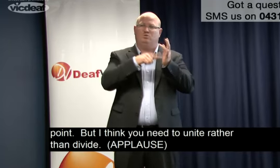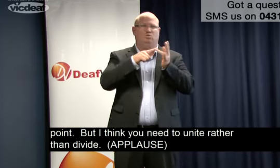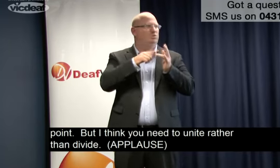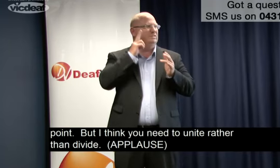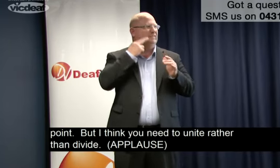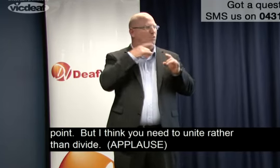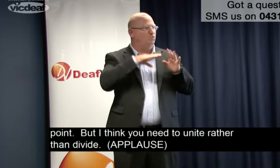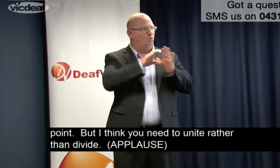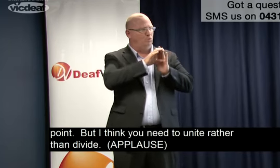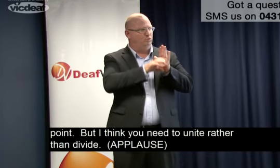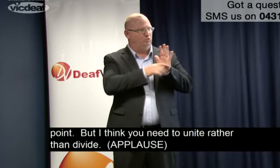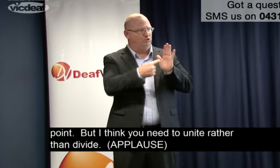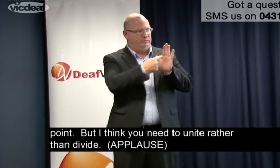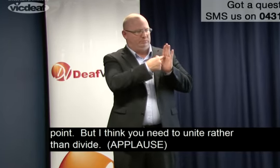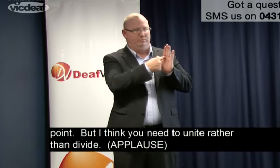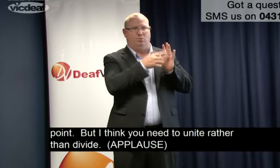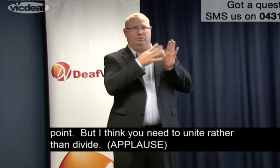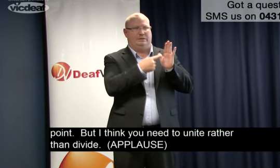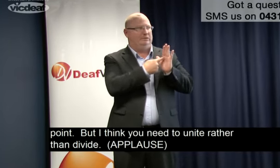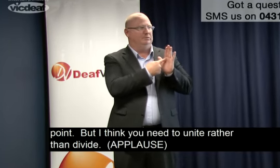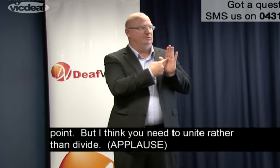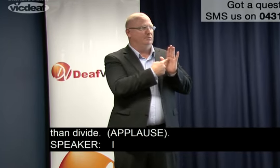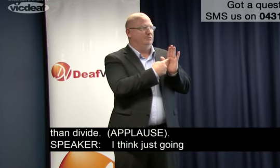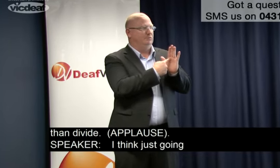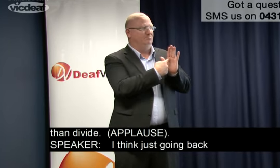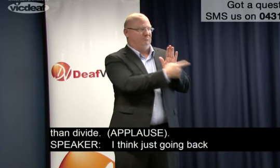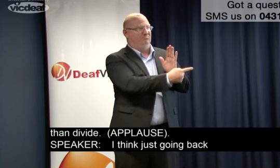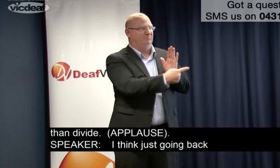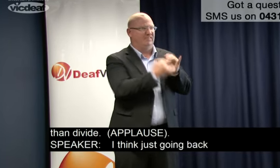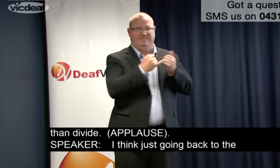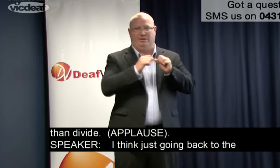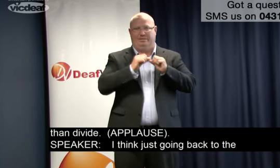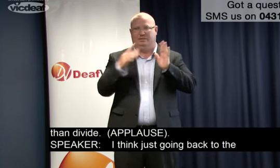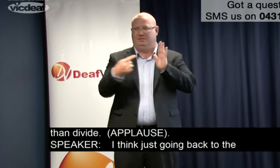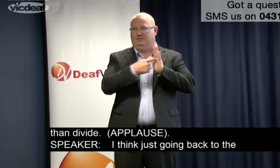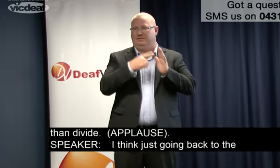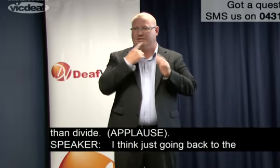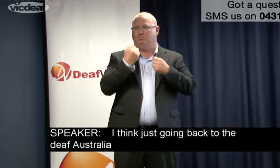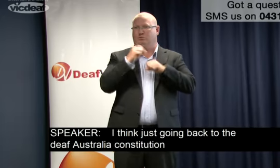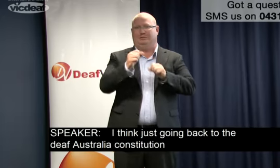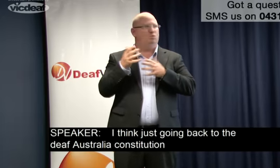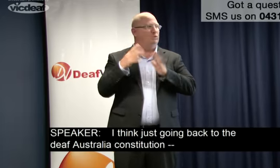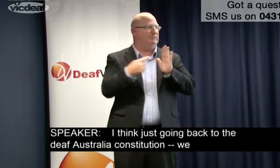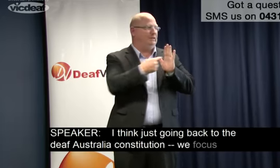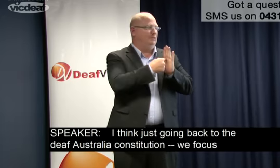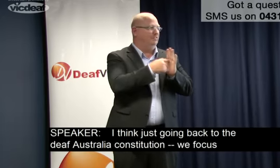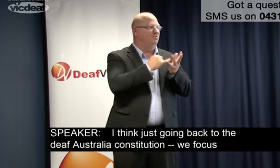I think just going back to the Deaf Australia Constitution, we focus on Auslan. It's very clear. We talk about